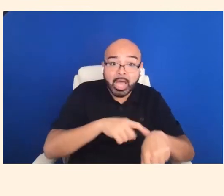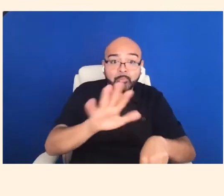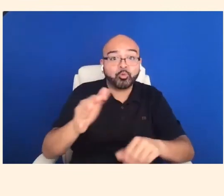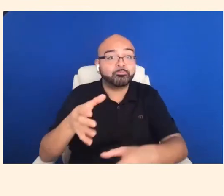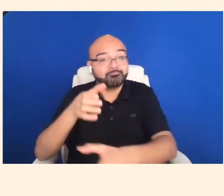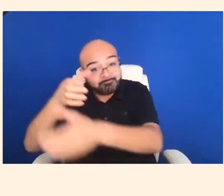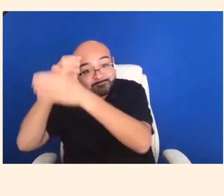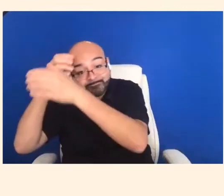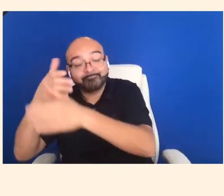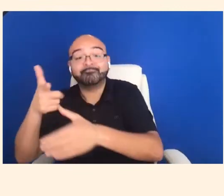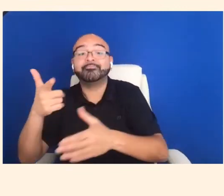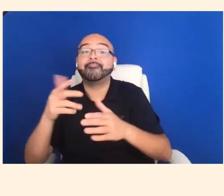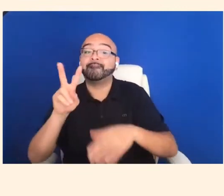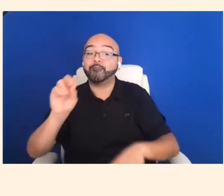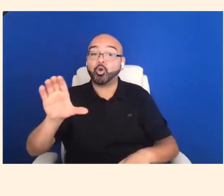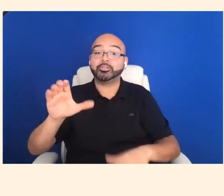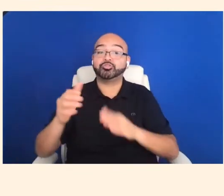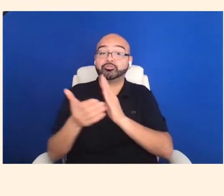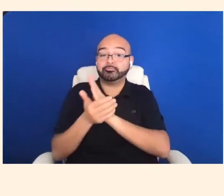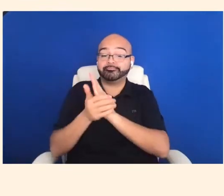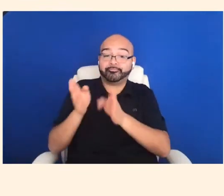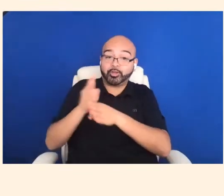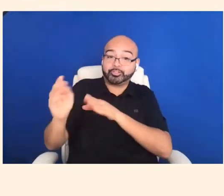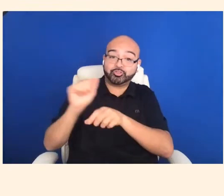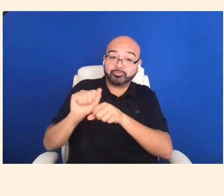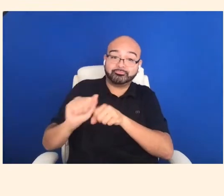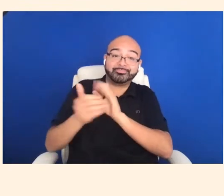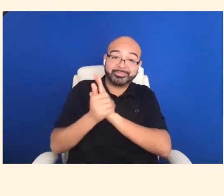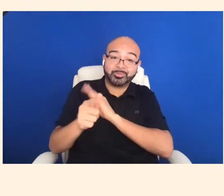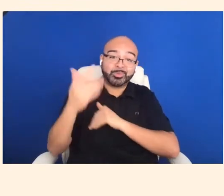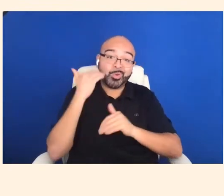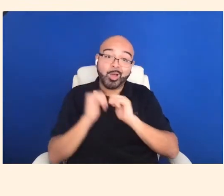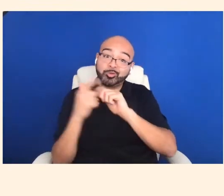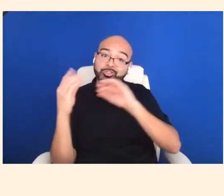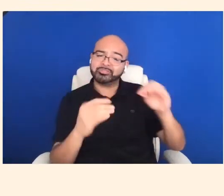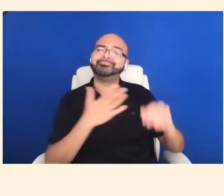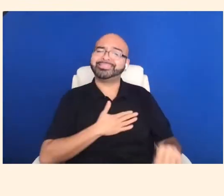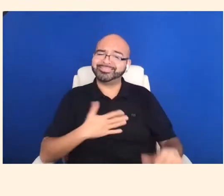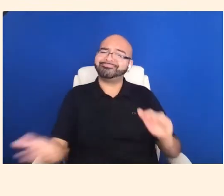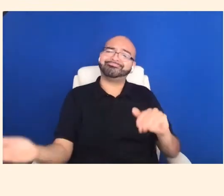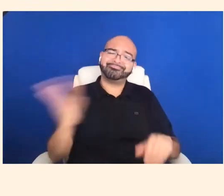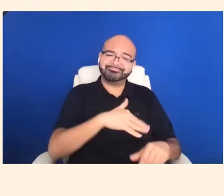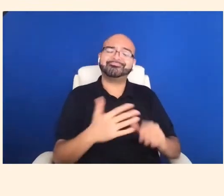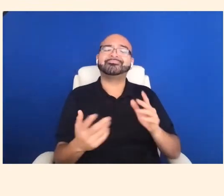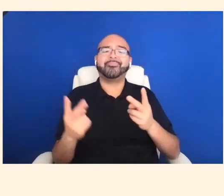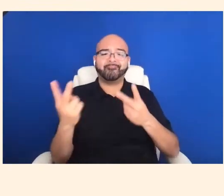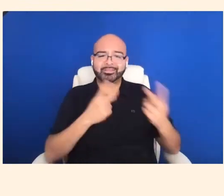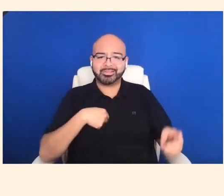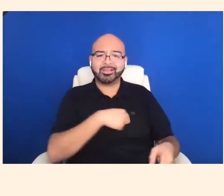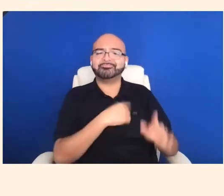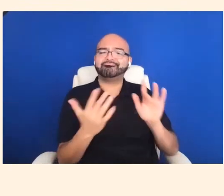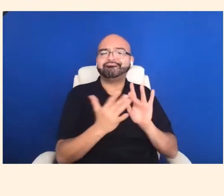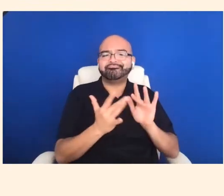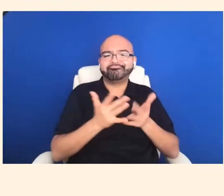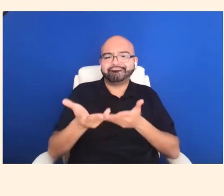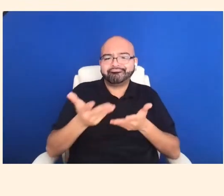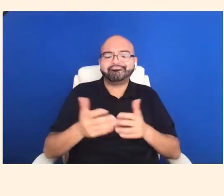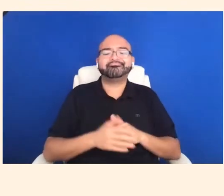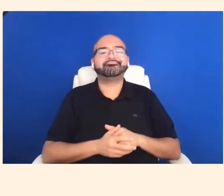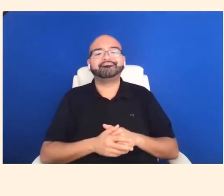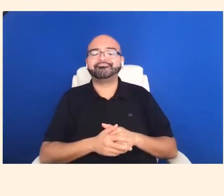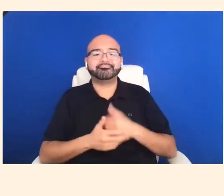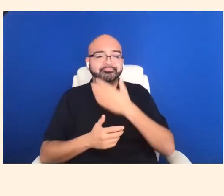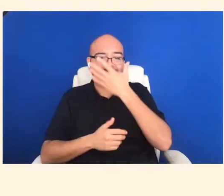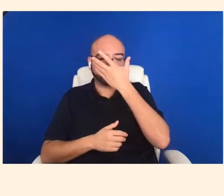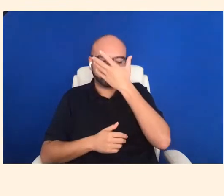teach a vocational skill, please Mm, come see us. Because no matter what way